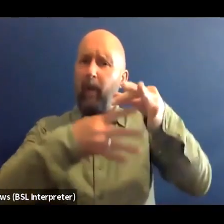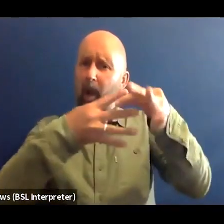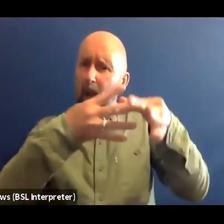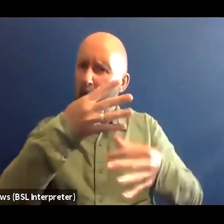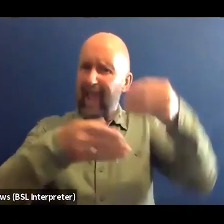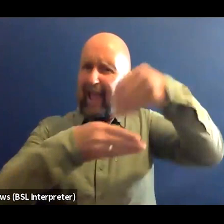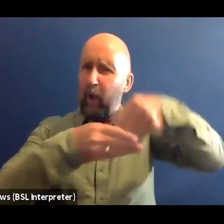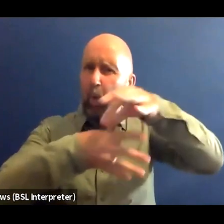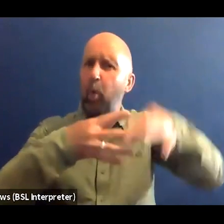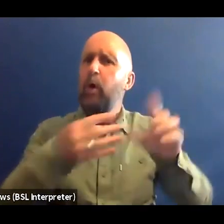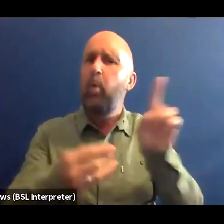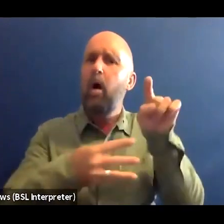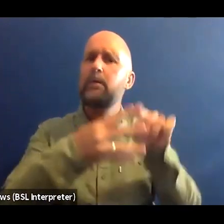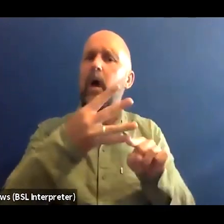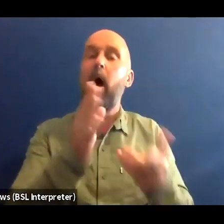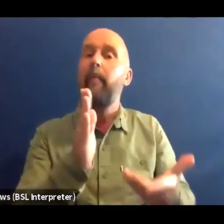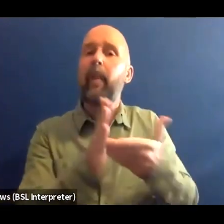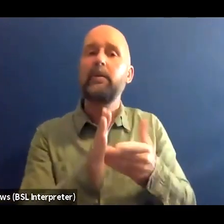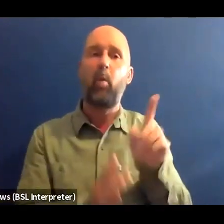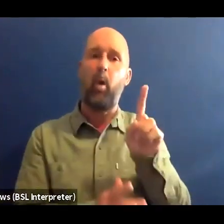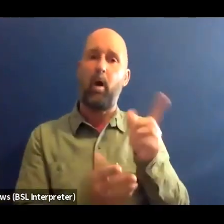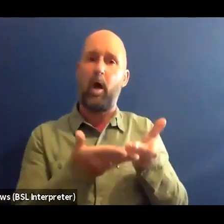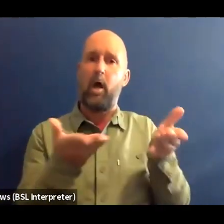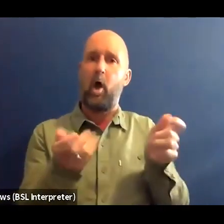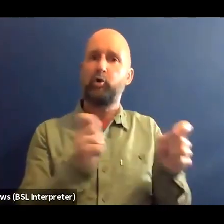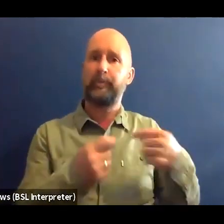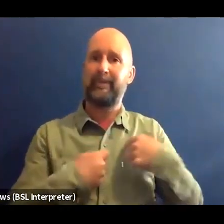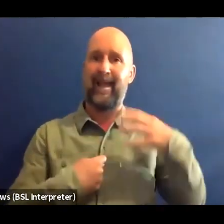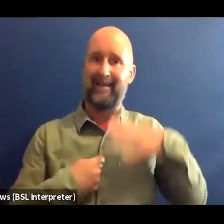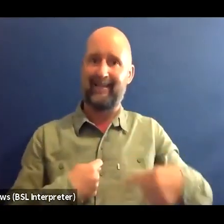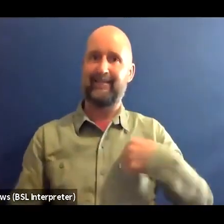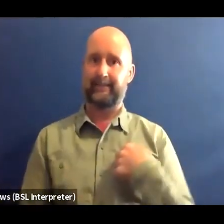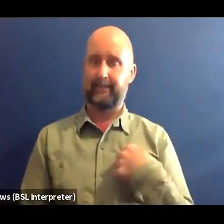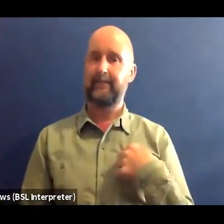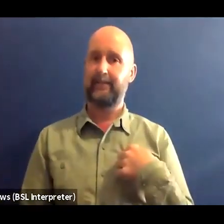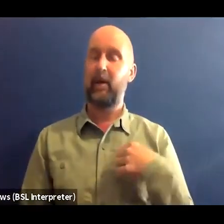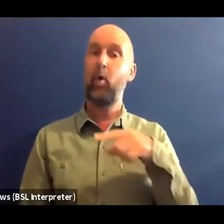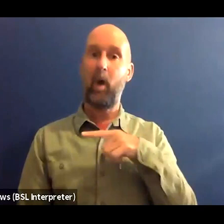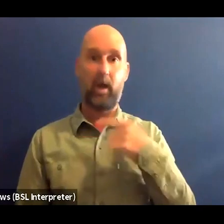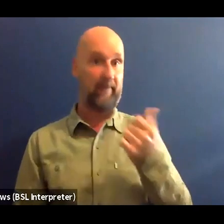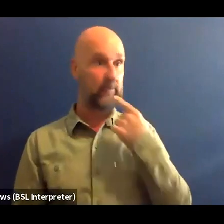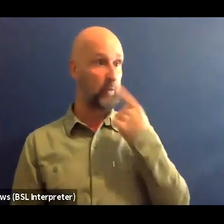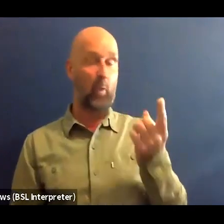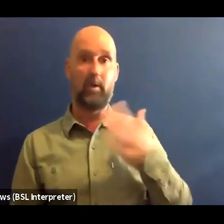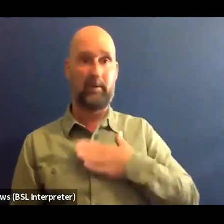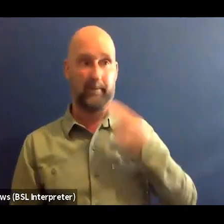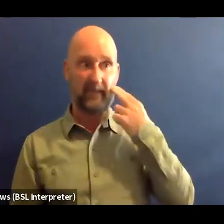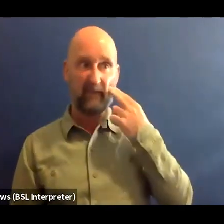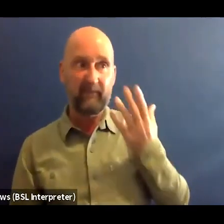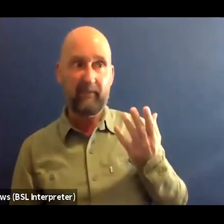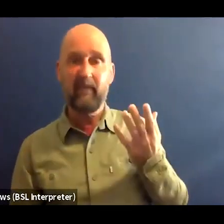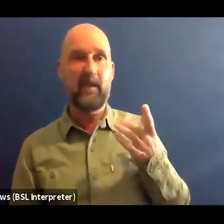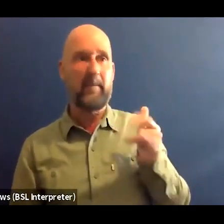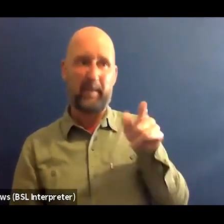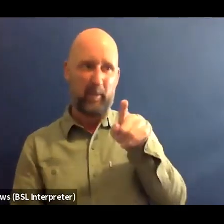but also about any adjustments that I needed. Because again, I told them, about my deafness and that I might need